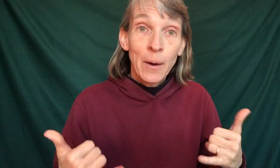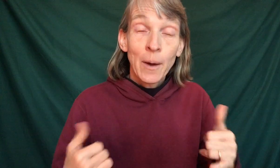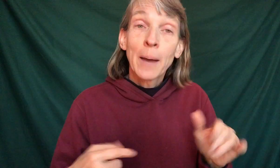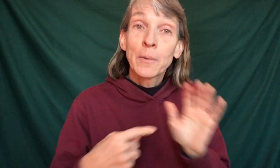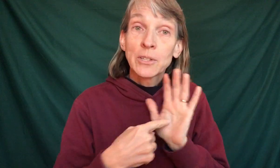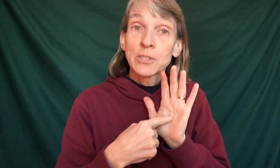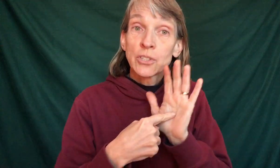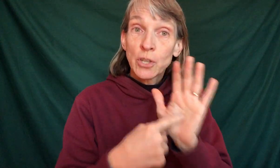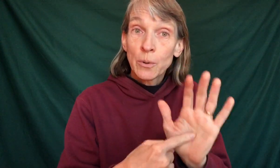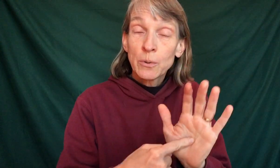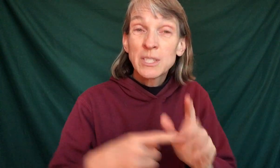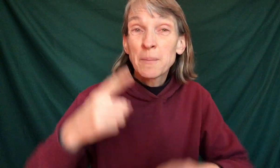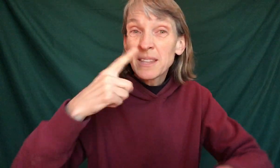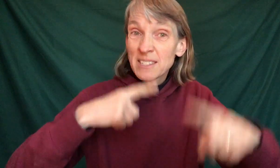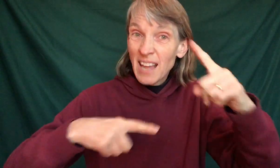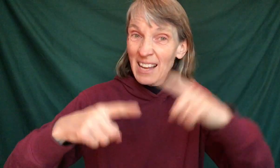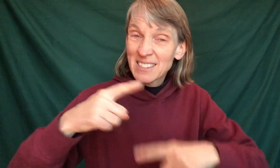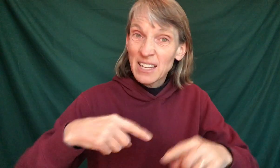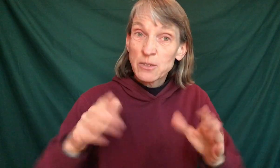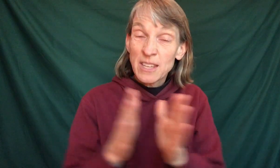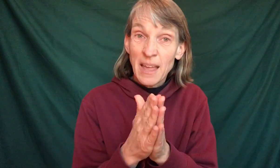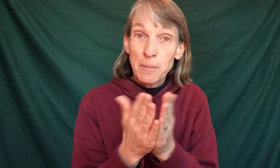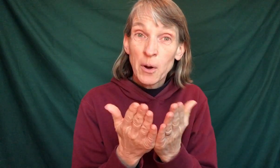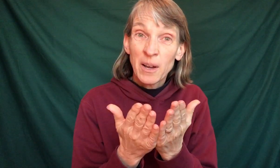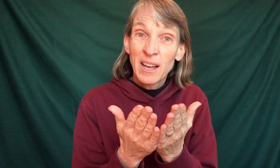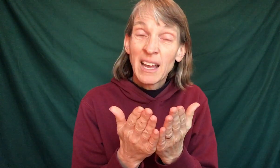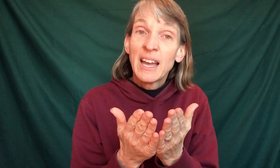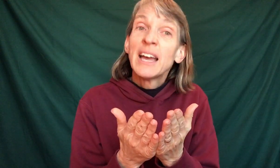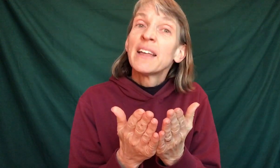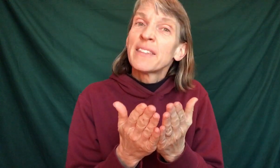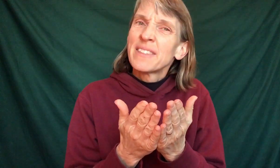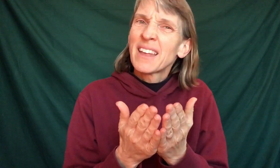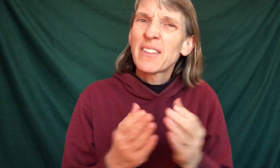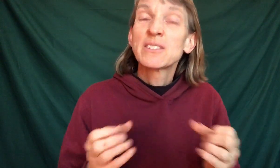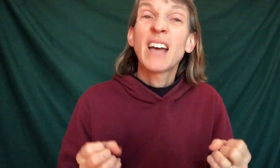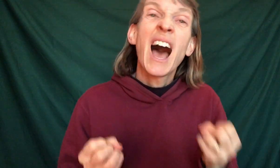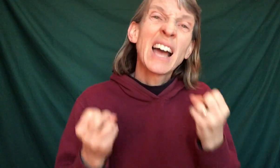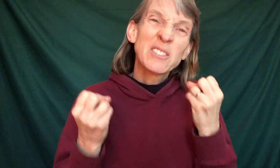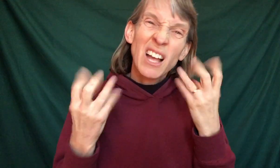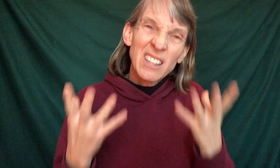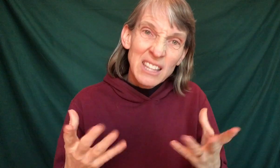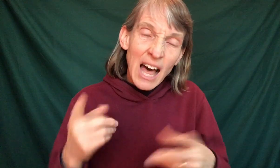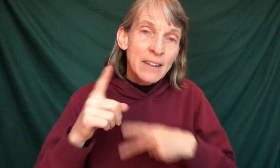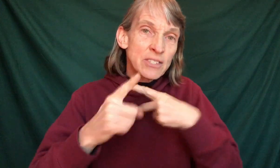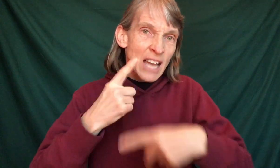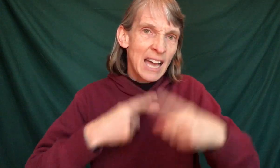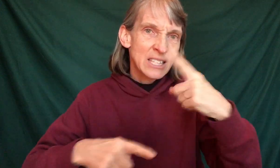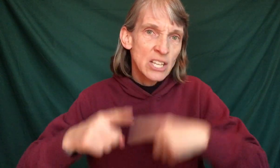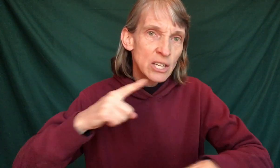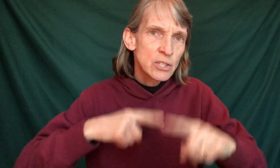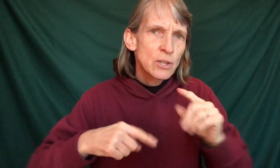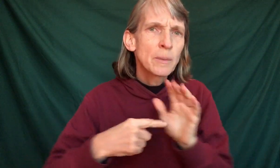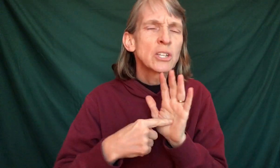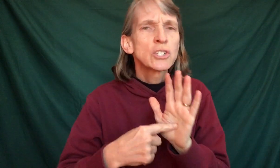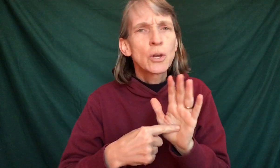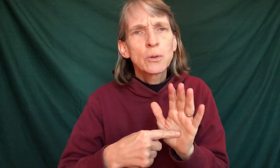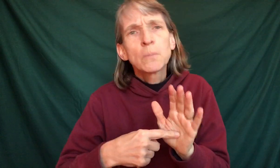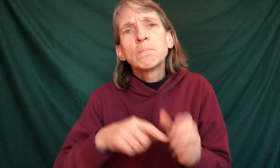Now I'm going to show you some of the signs I used in that book. Now I used a lot of signs, so I'm going to show you